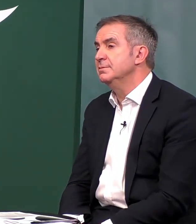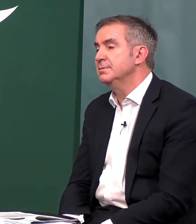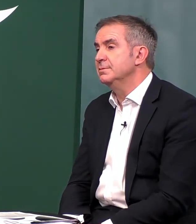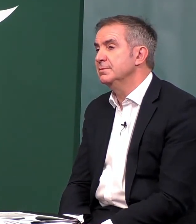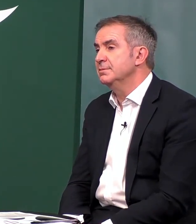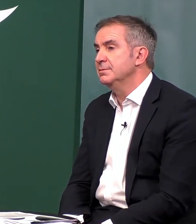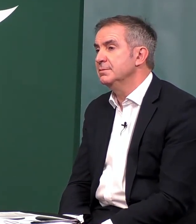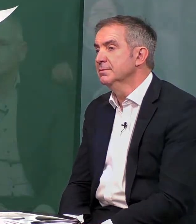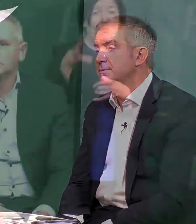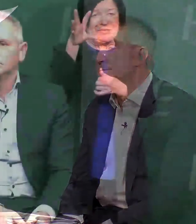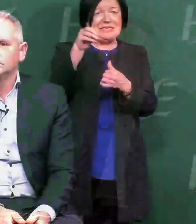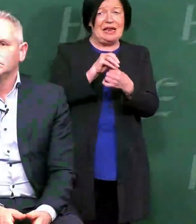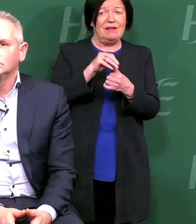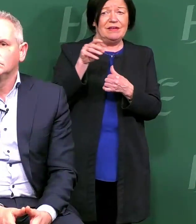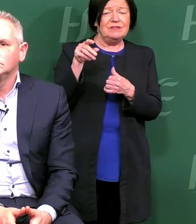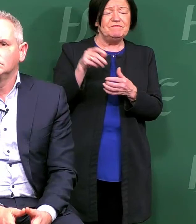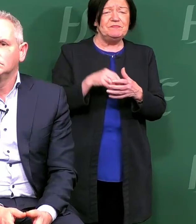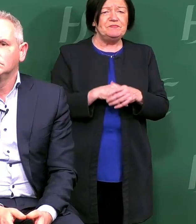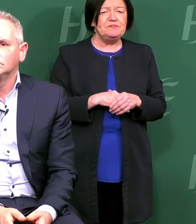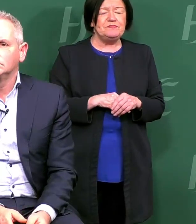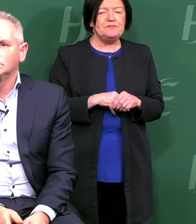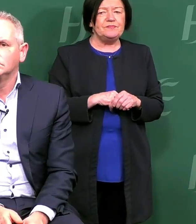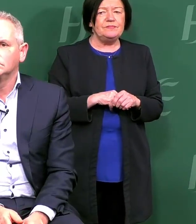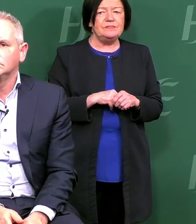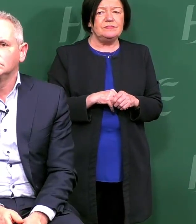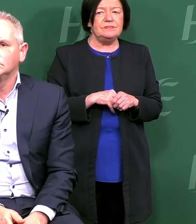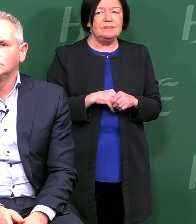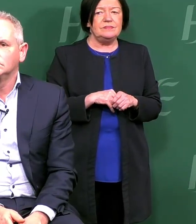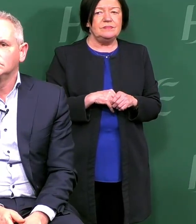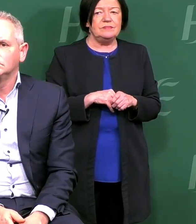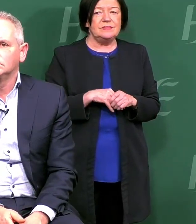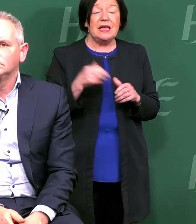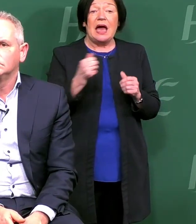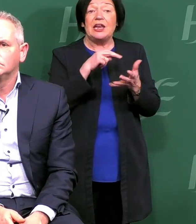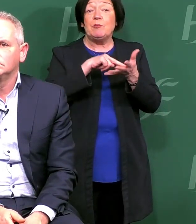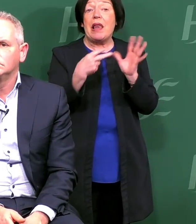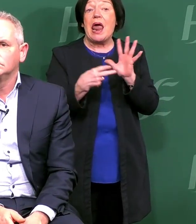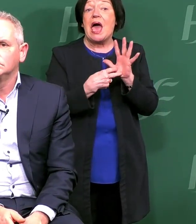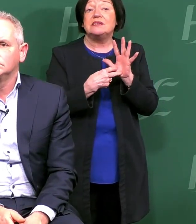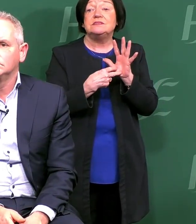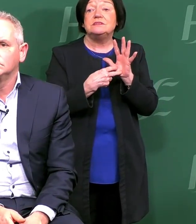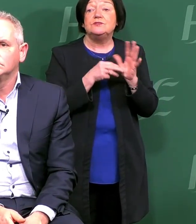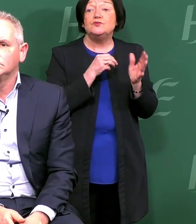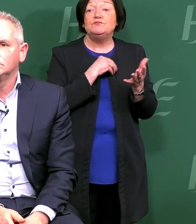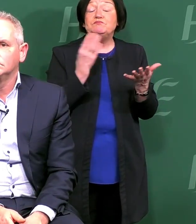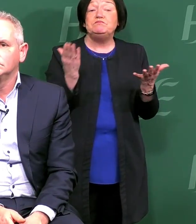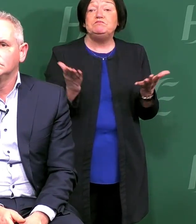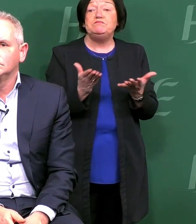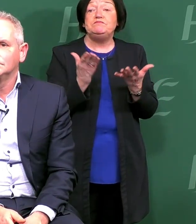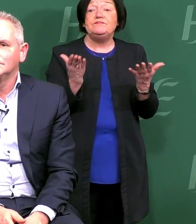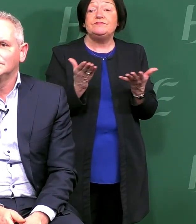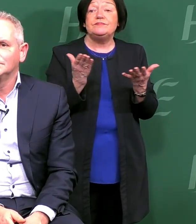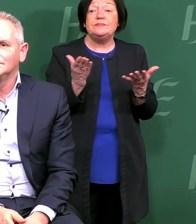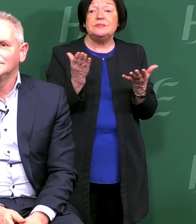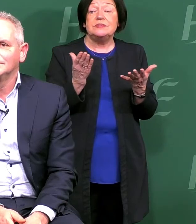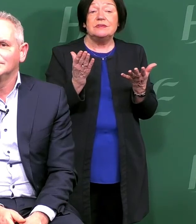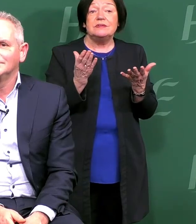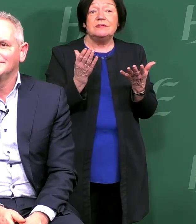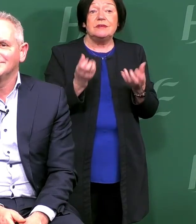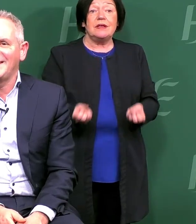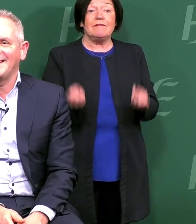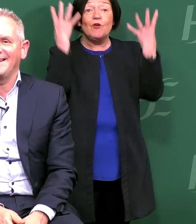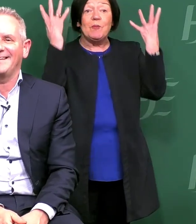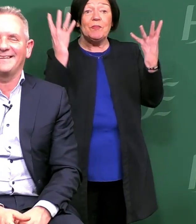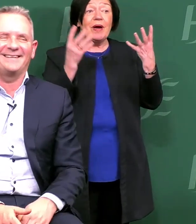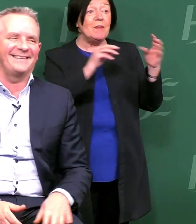in particular have done it. Any plans to call it a day and move